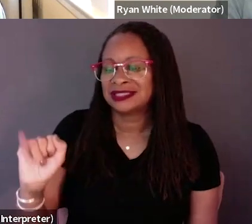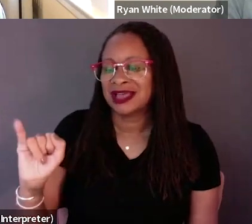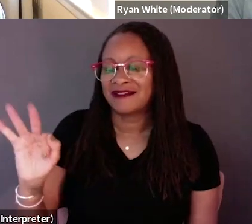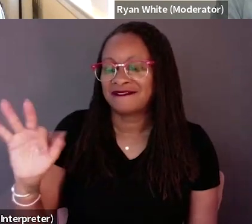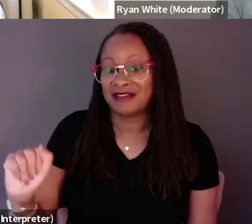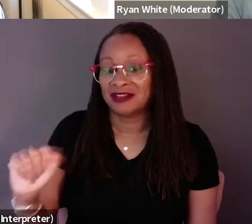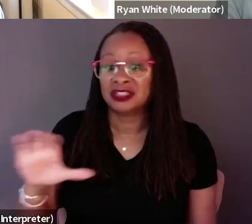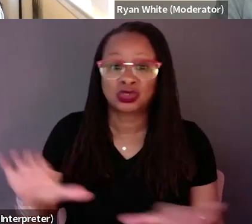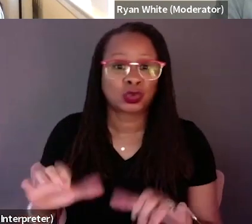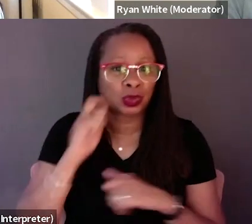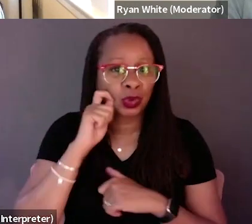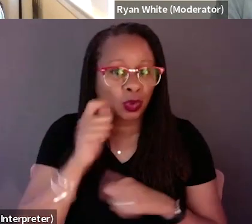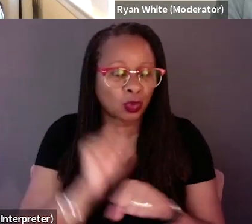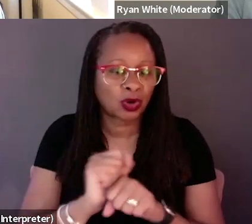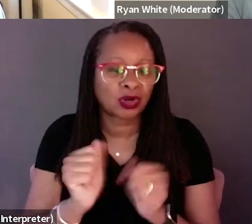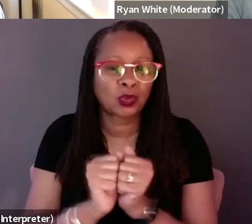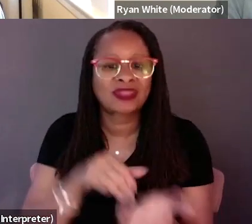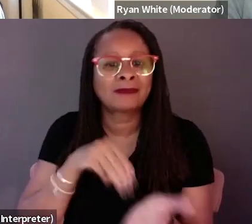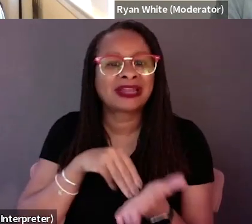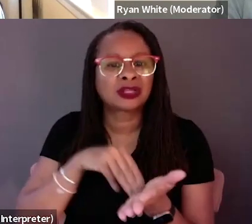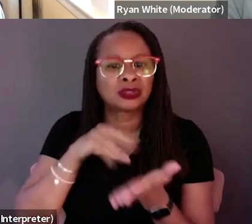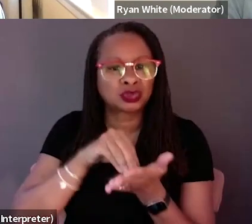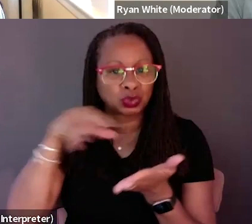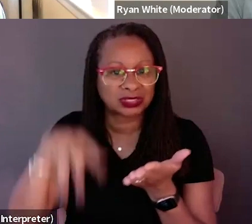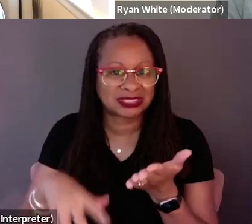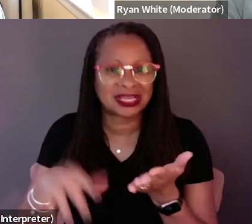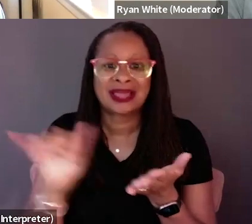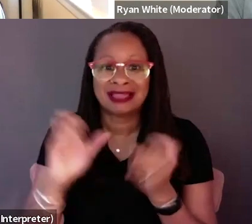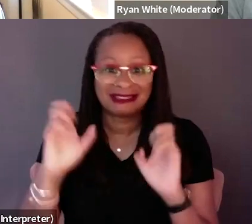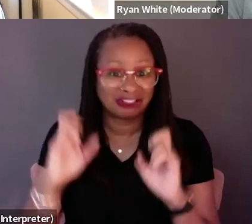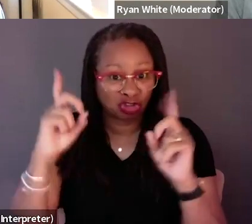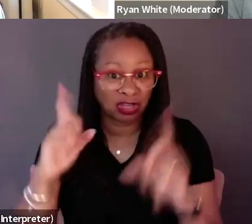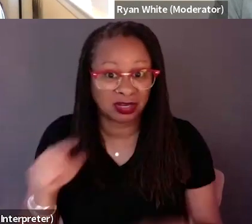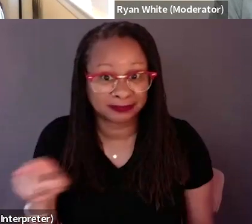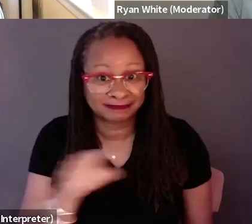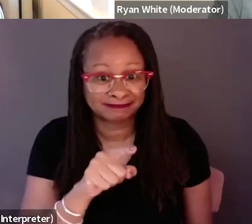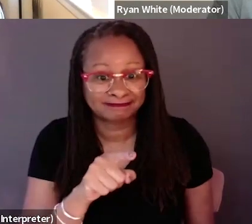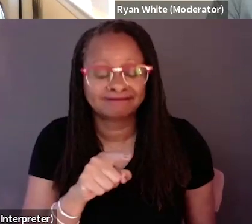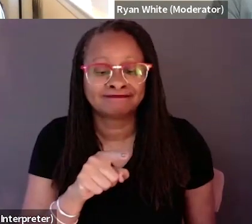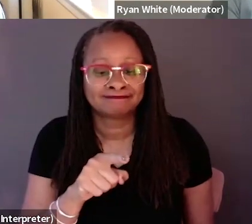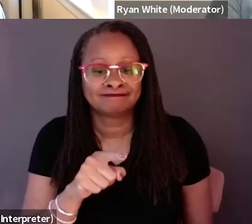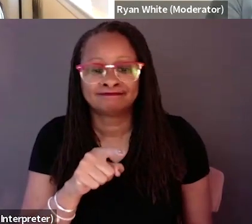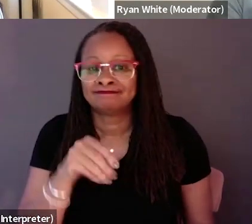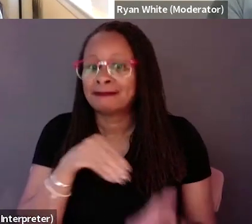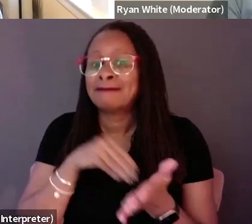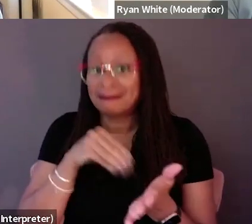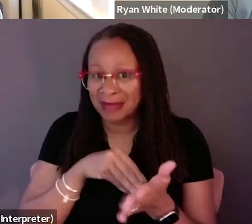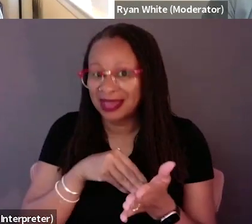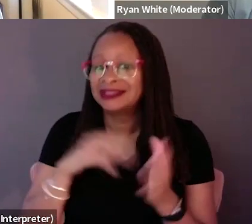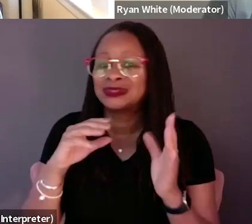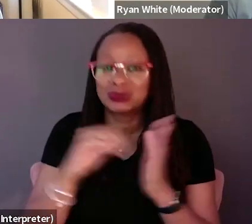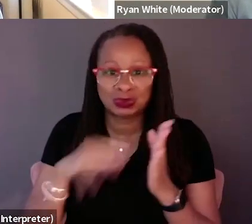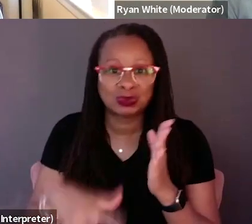a lot of very cool work now with medical students, like educating med